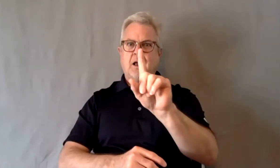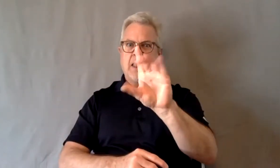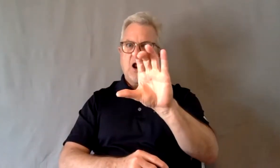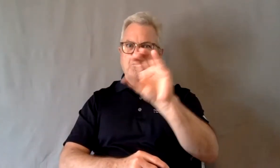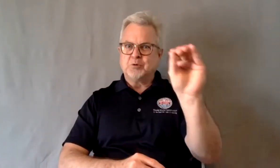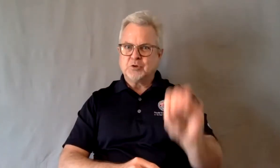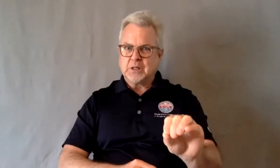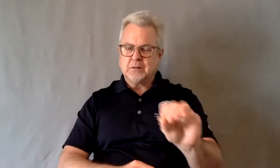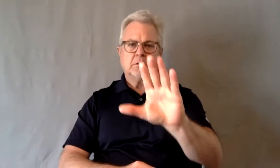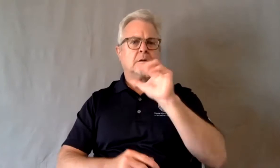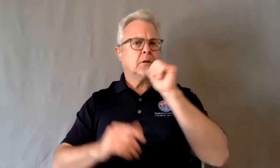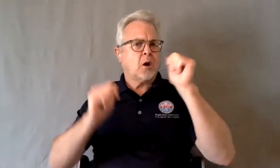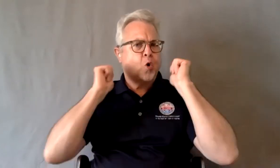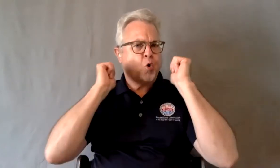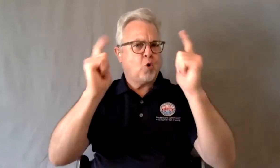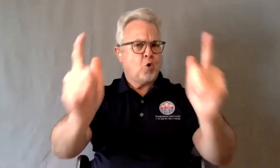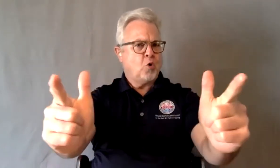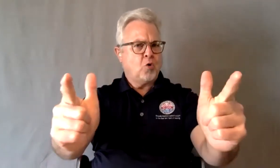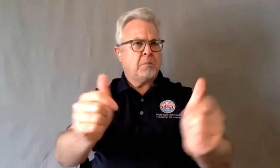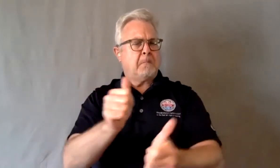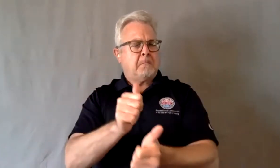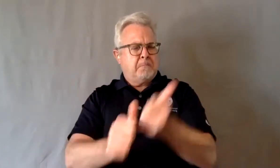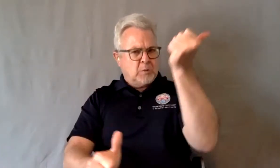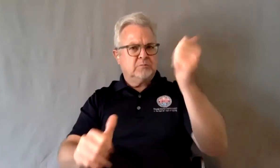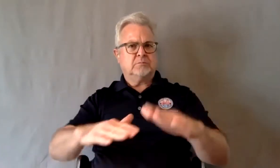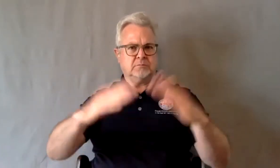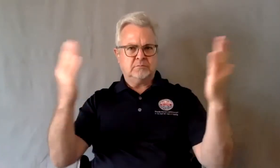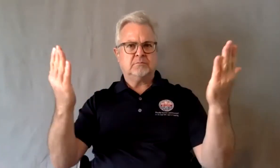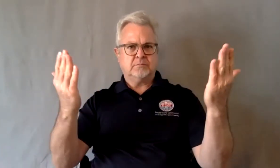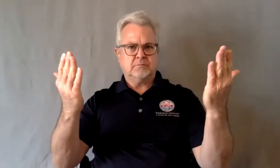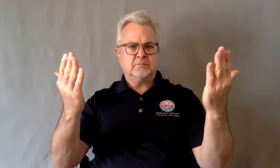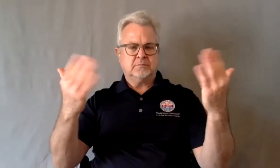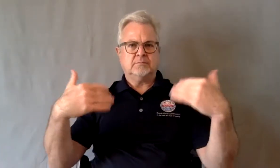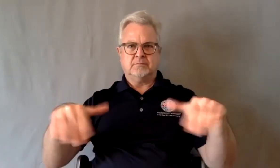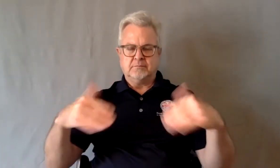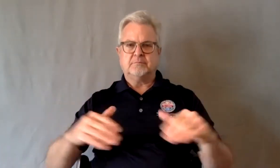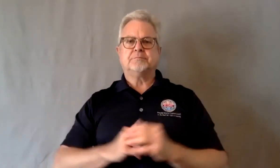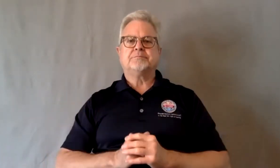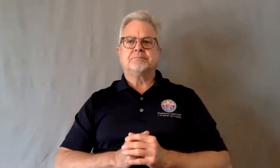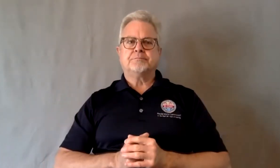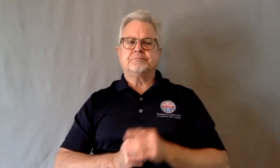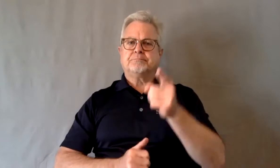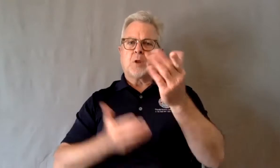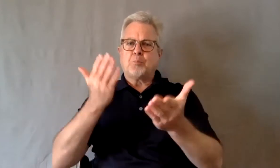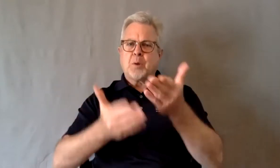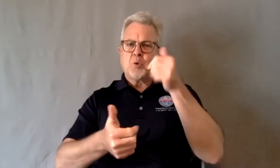back and there's reopening 100%. Not all places, but most places